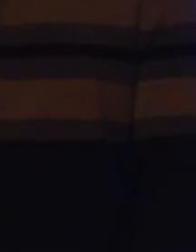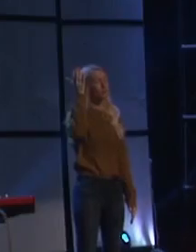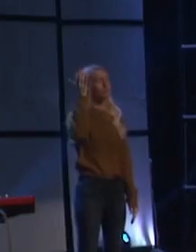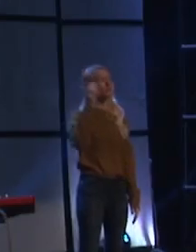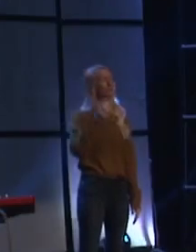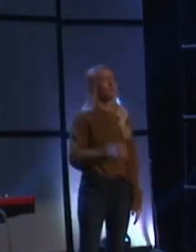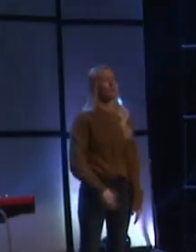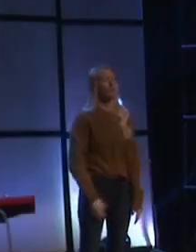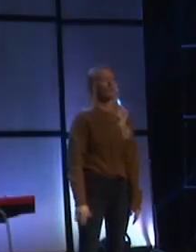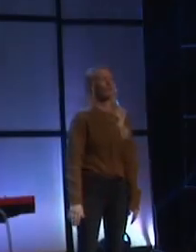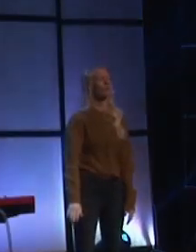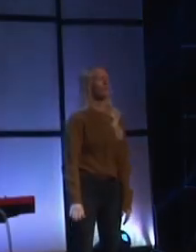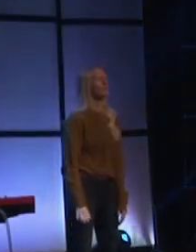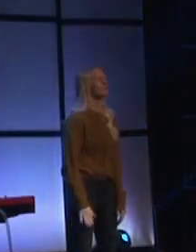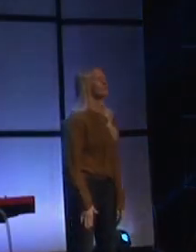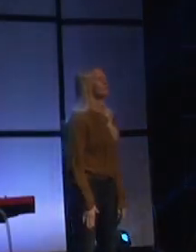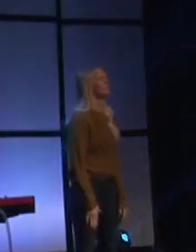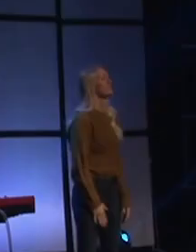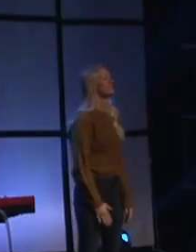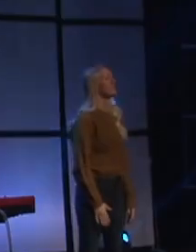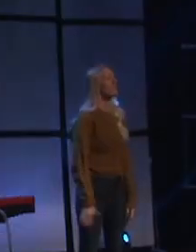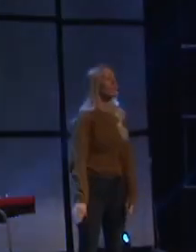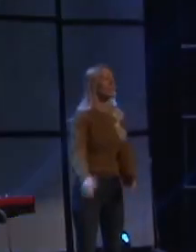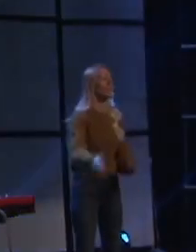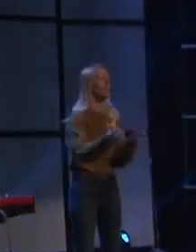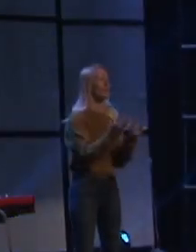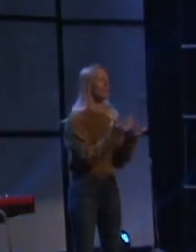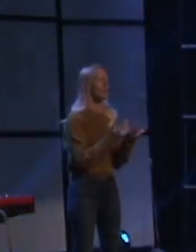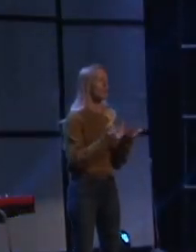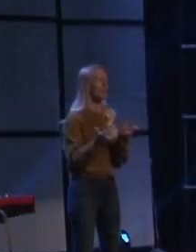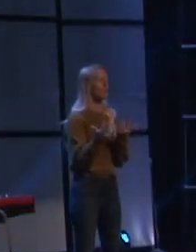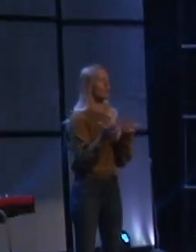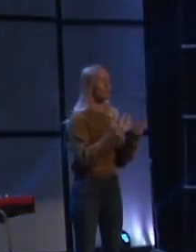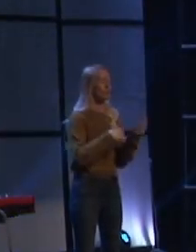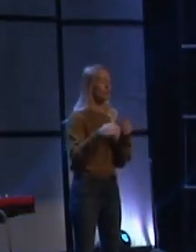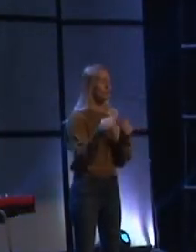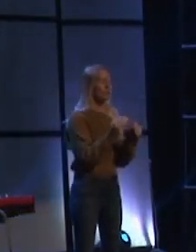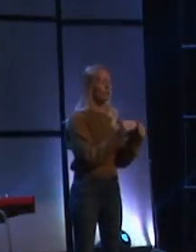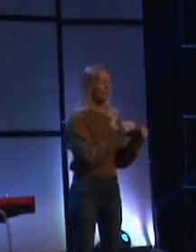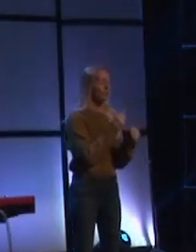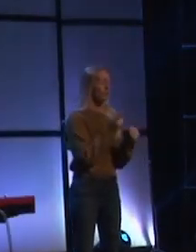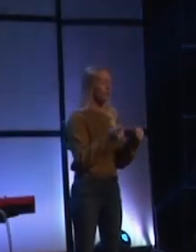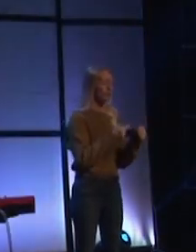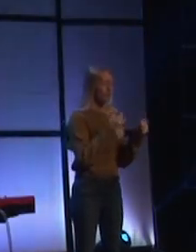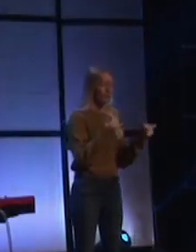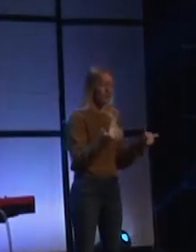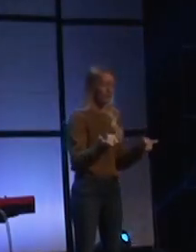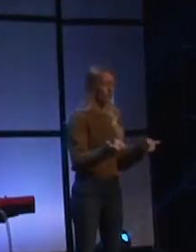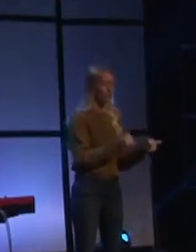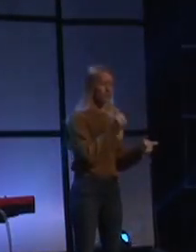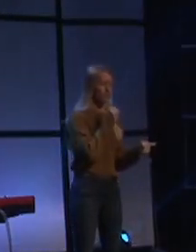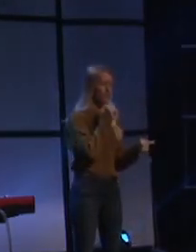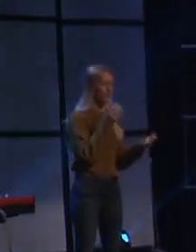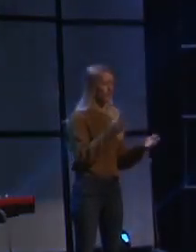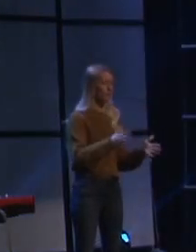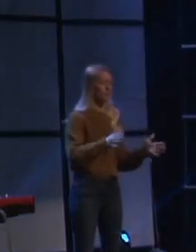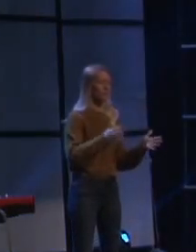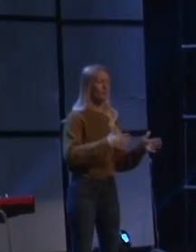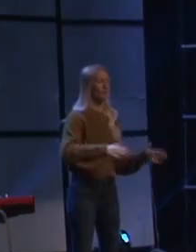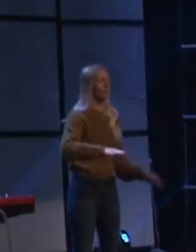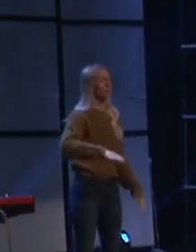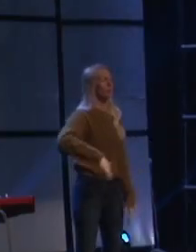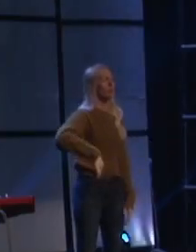Him. Hold on a little more. This is not the